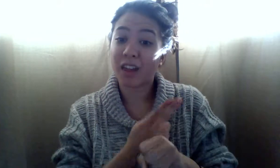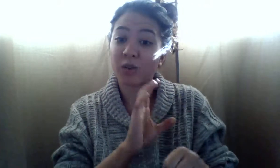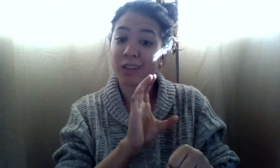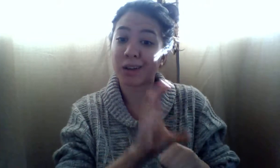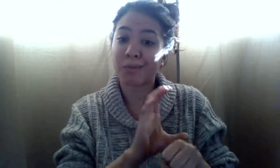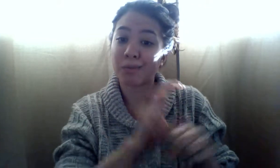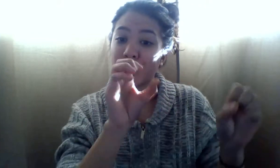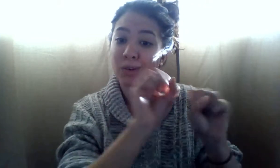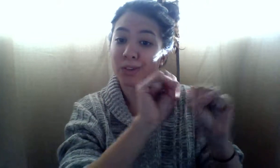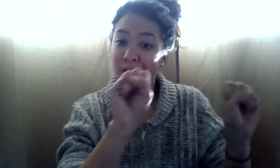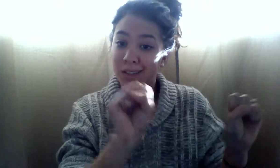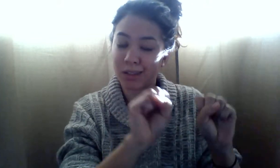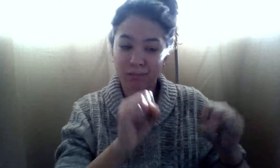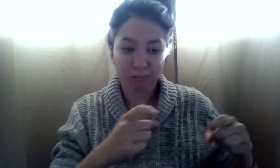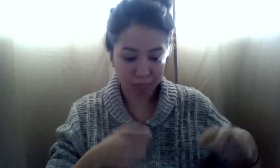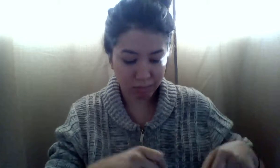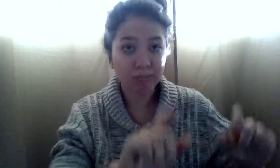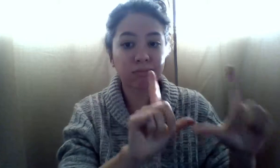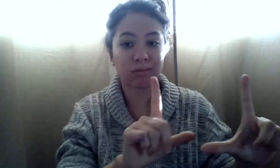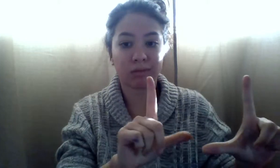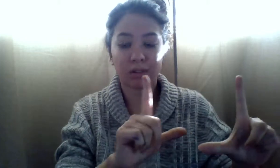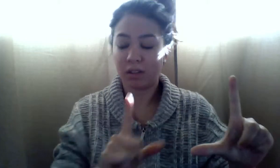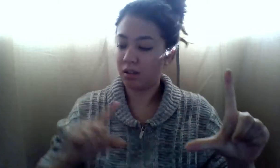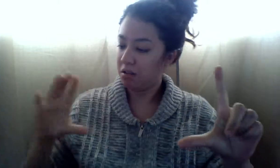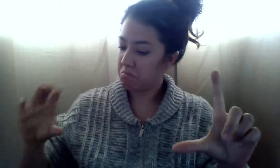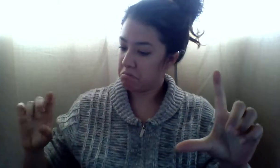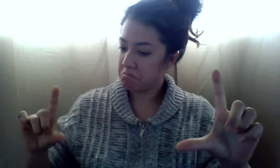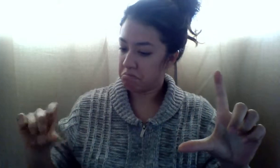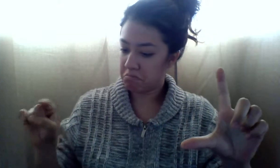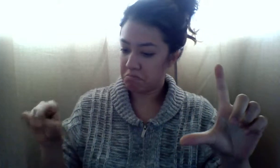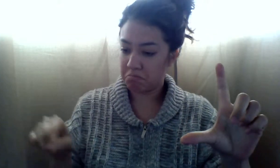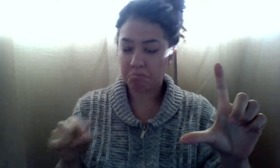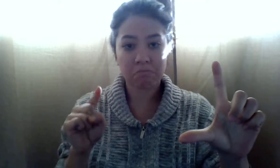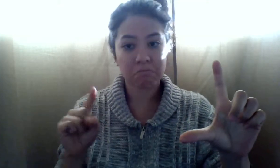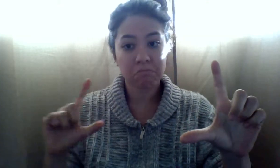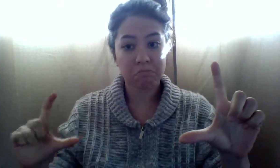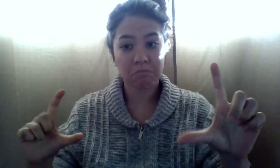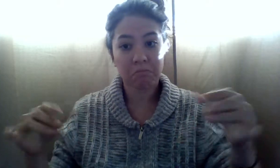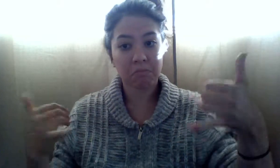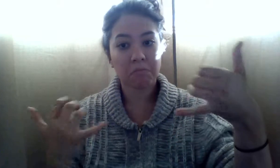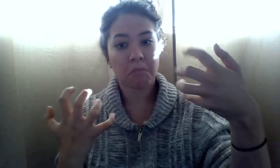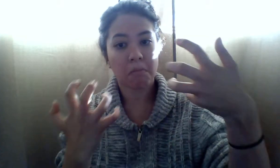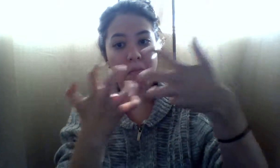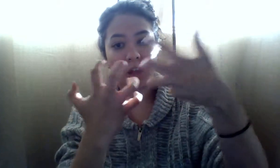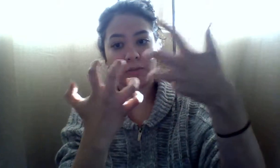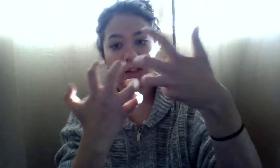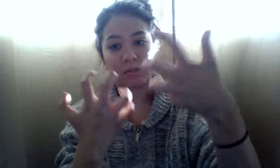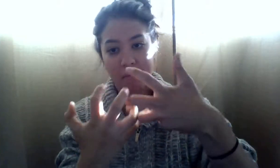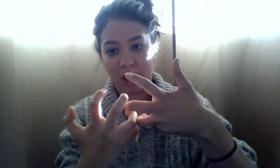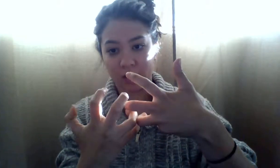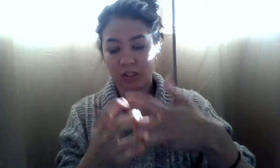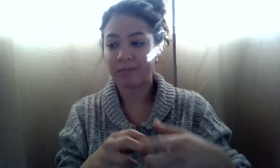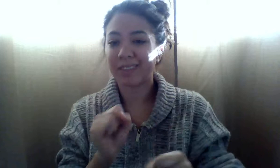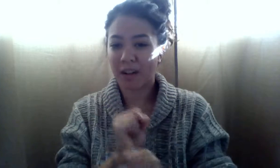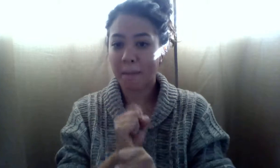match up numbers to ensure that, in fact, the employee is an existing employee active, because this is one of the first checks that are